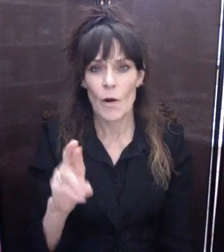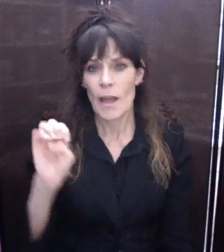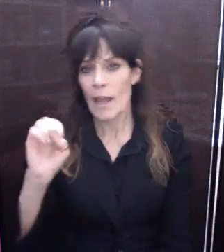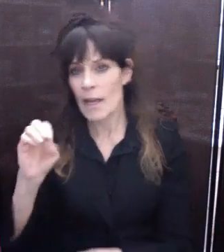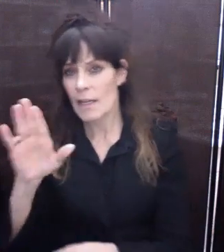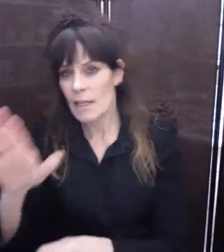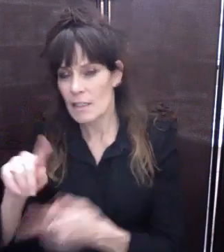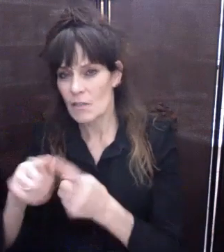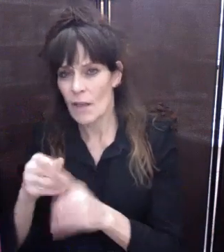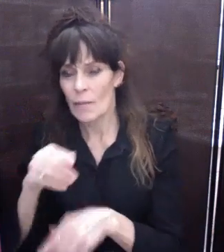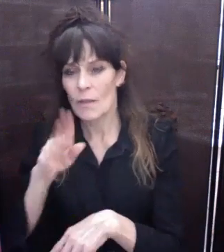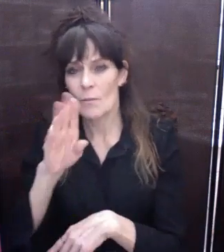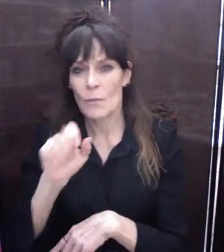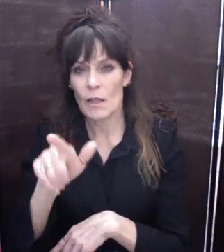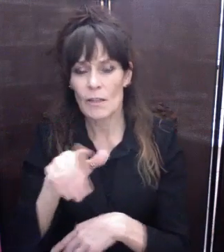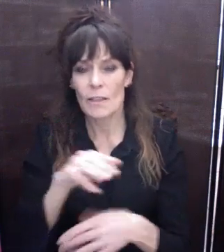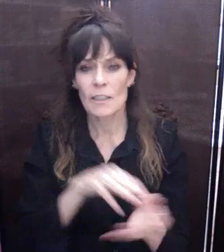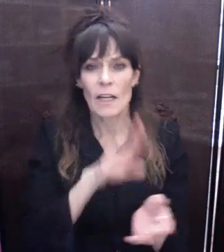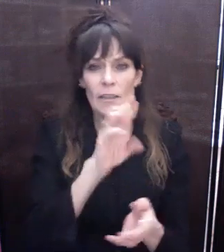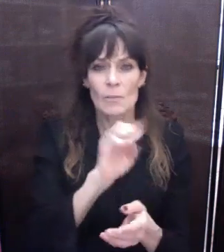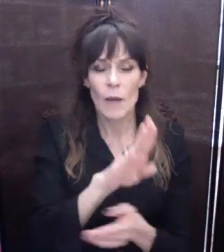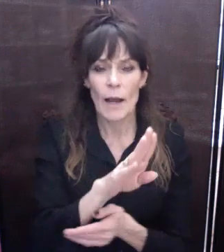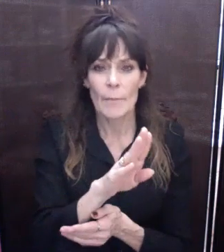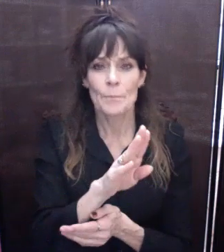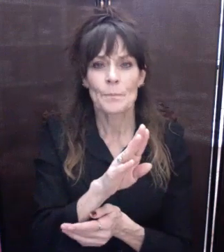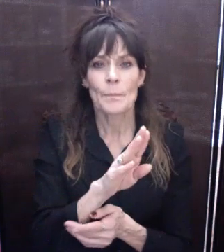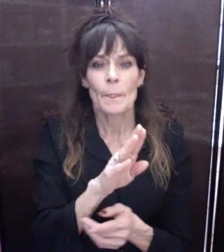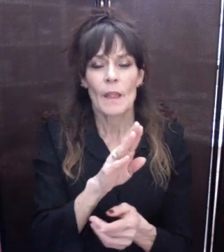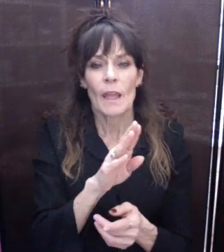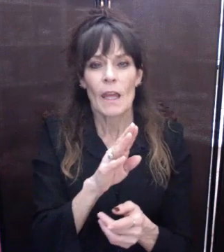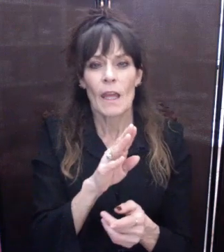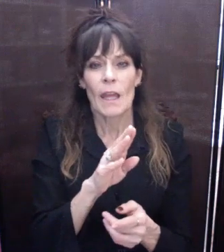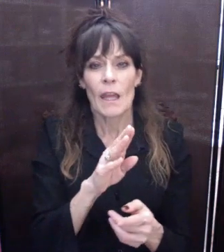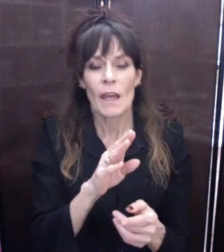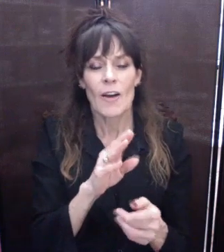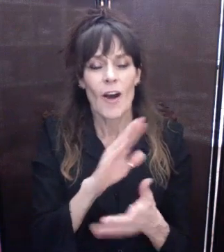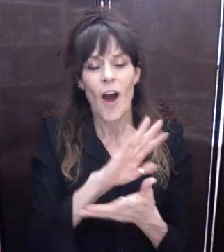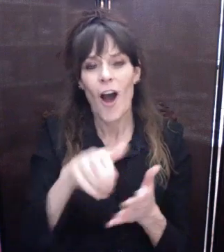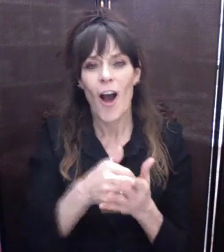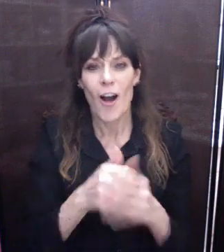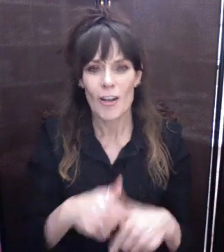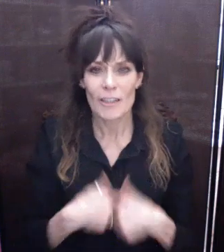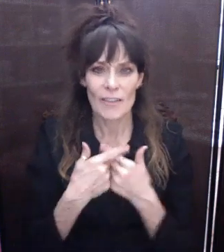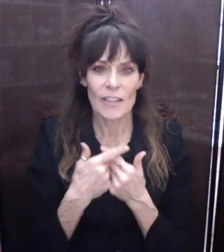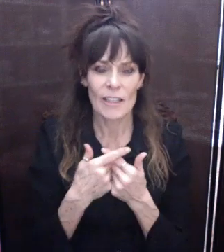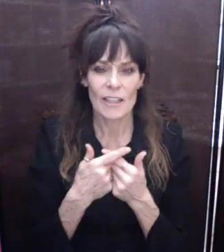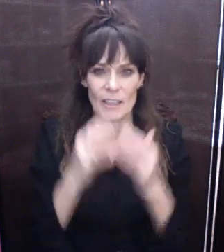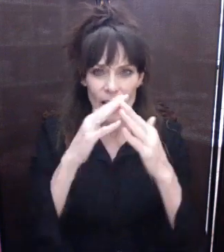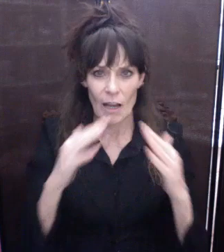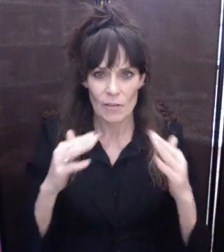Dr. Bob, and Ann and Dr. Bob and their kids, and Bill living at Ardmore. And you know, the